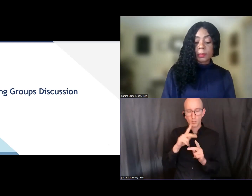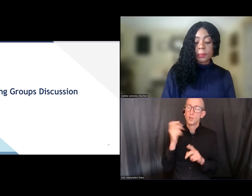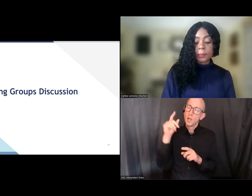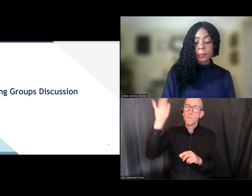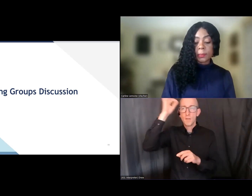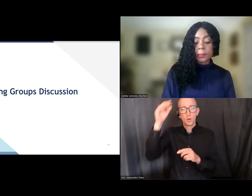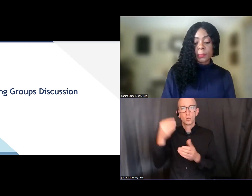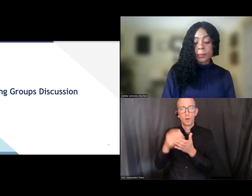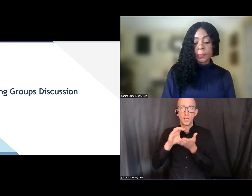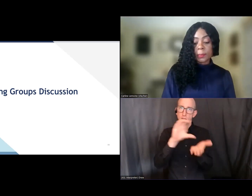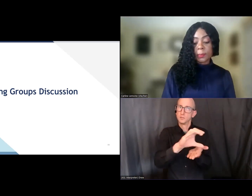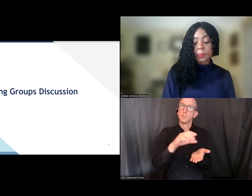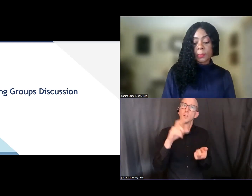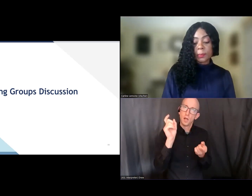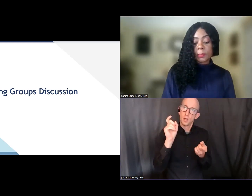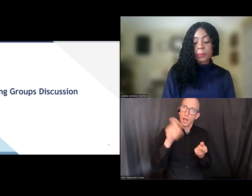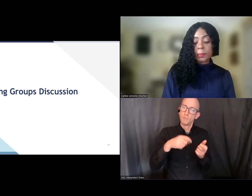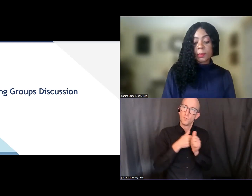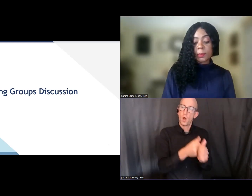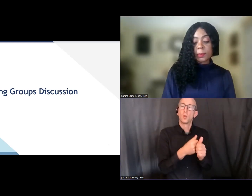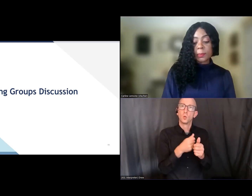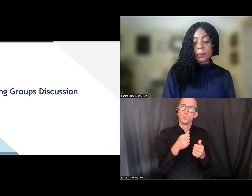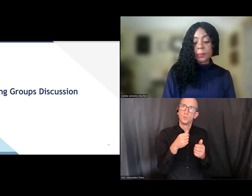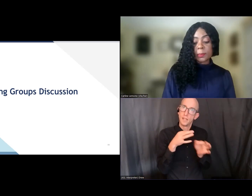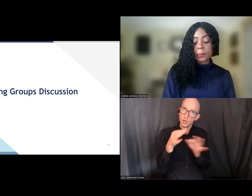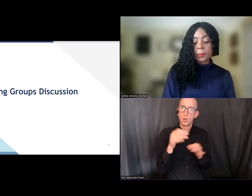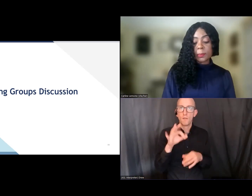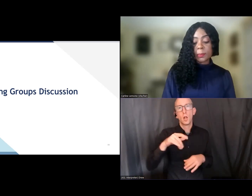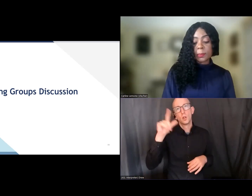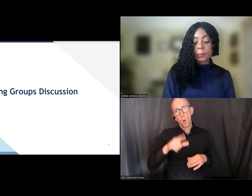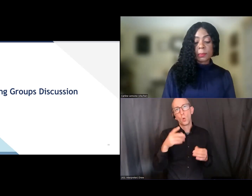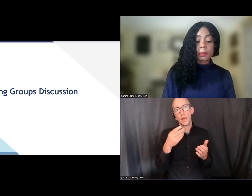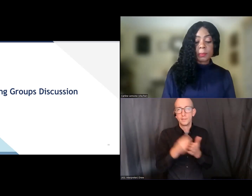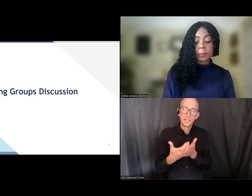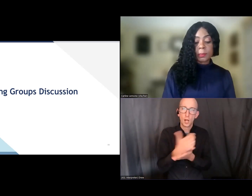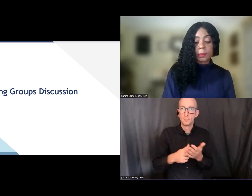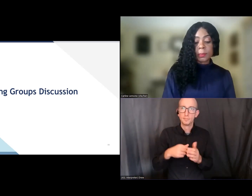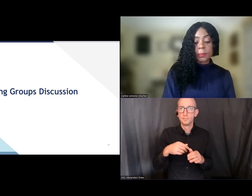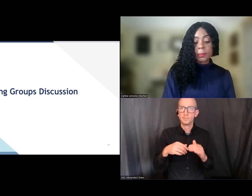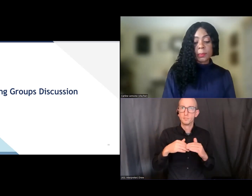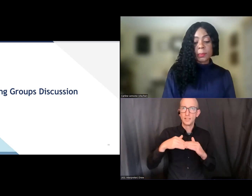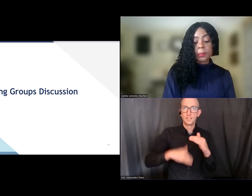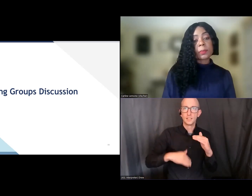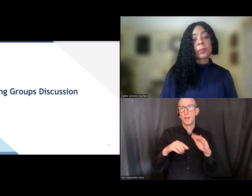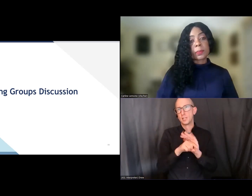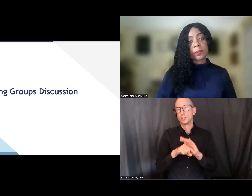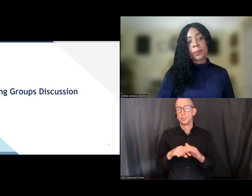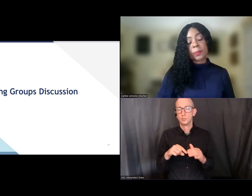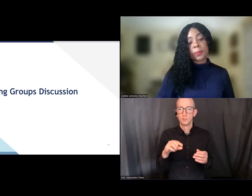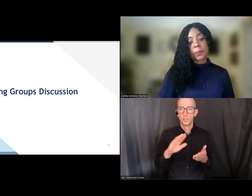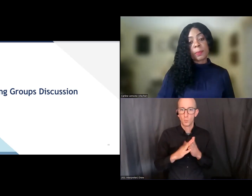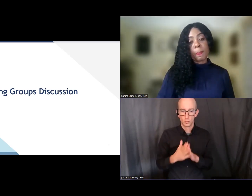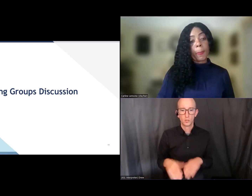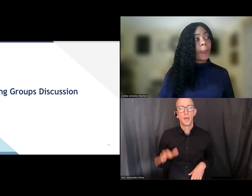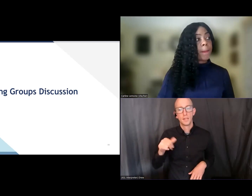of low income and disadvantaged communities. So that's sort of the second Justice 40